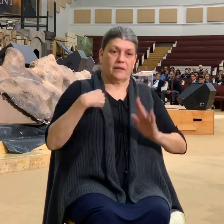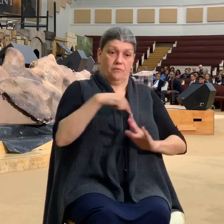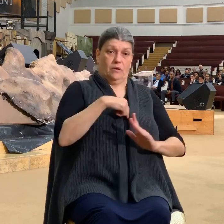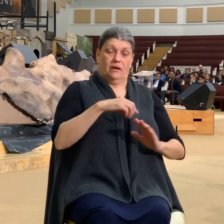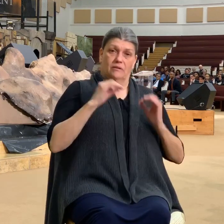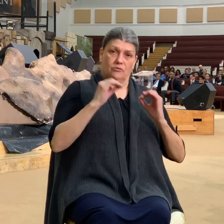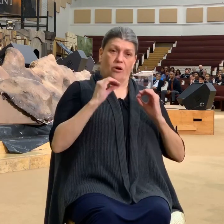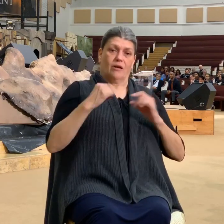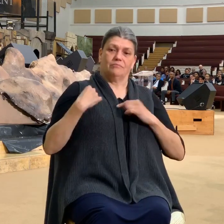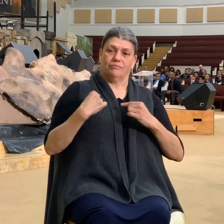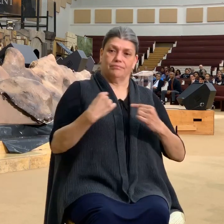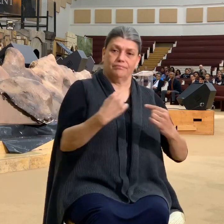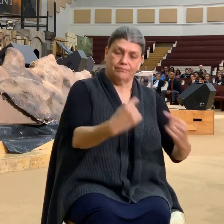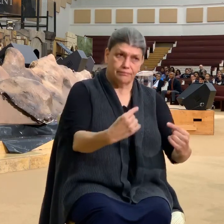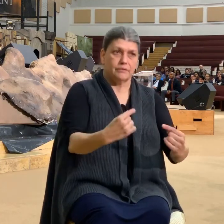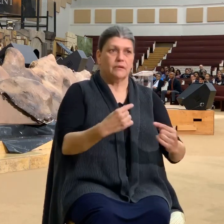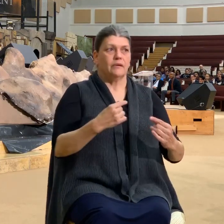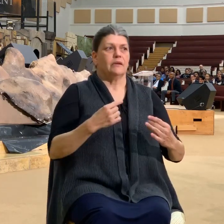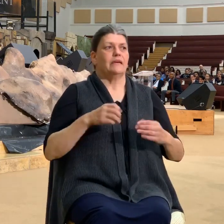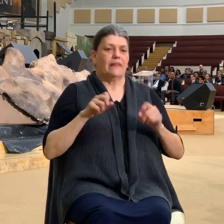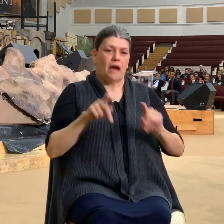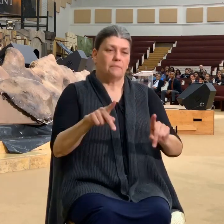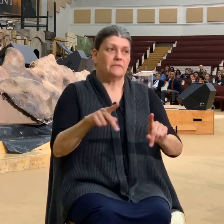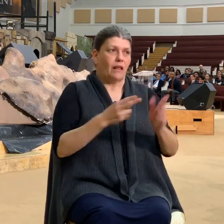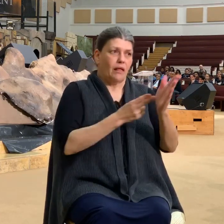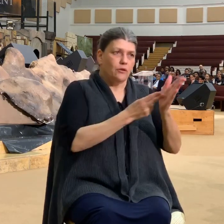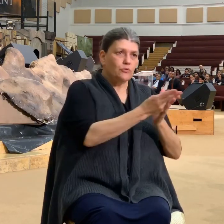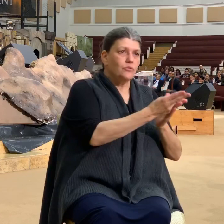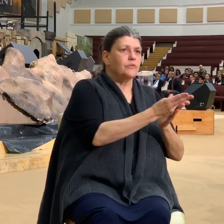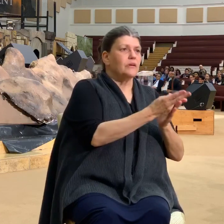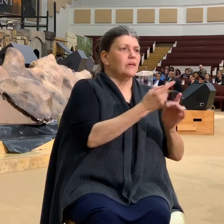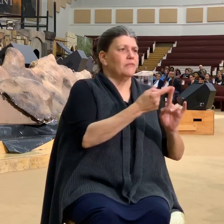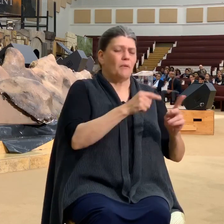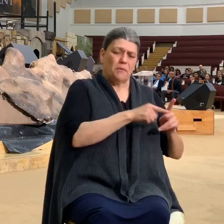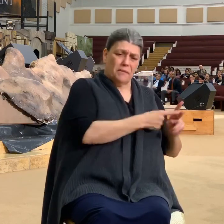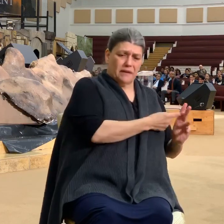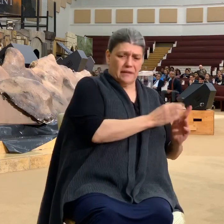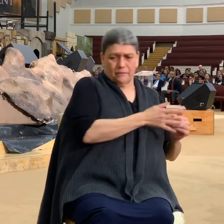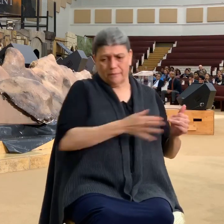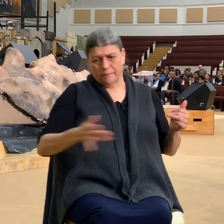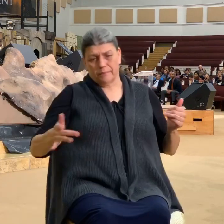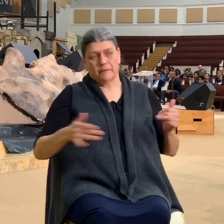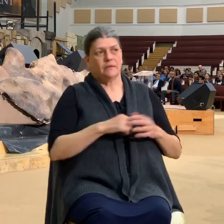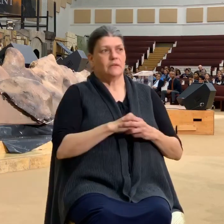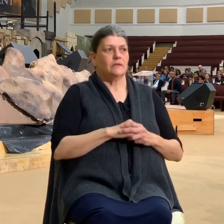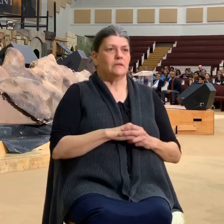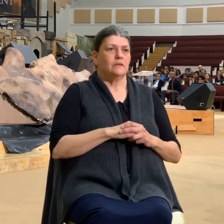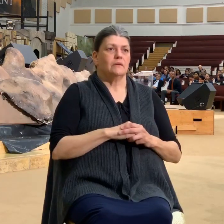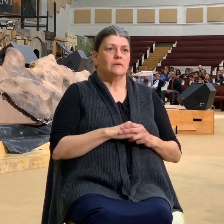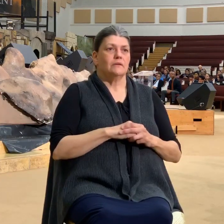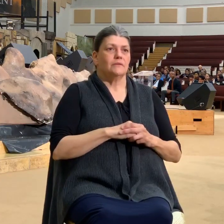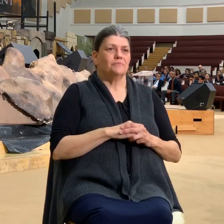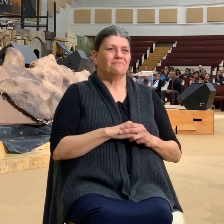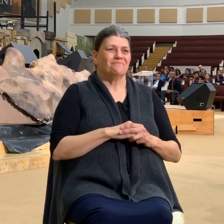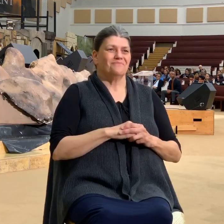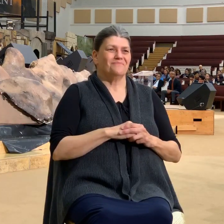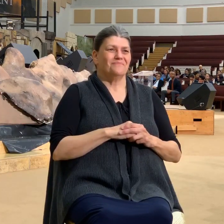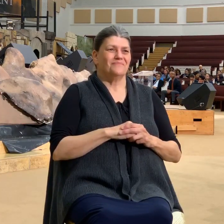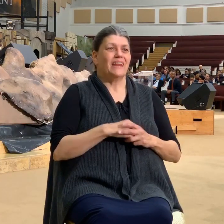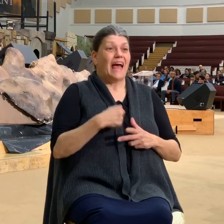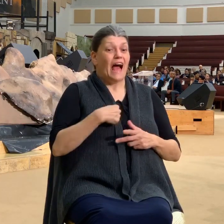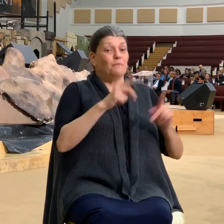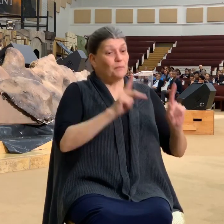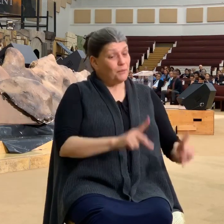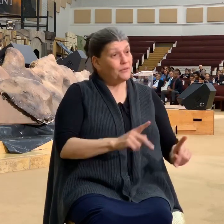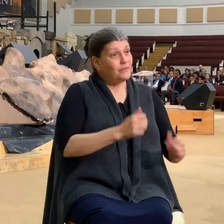taught in the apostolic truth from the very beginning. And I'm a person